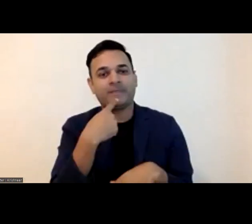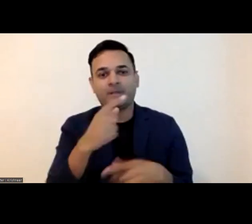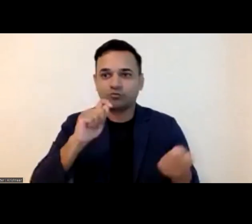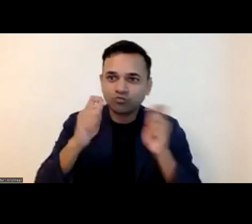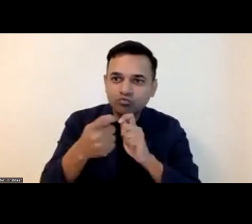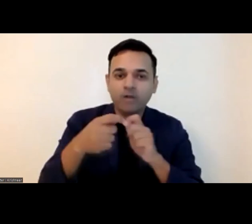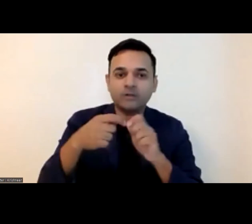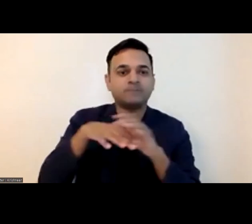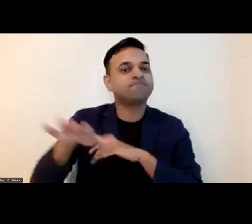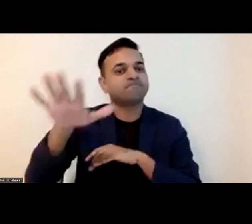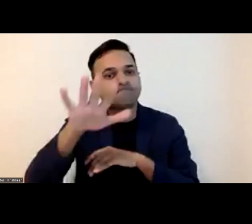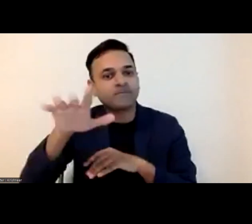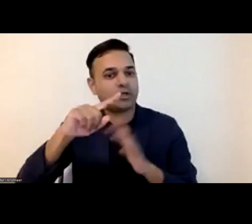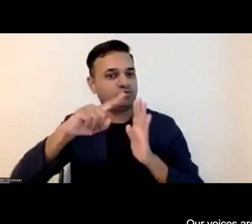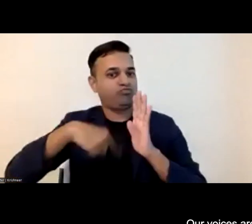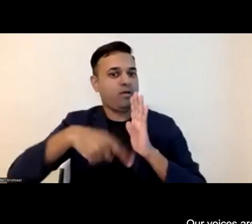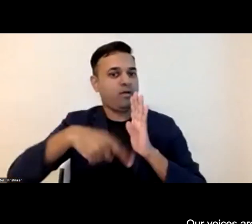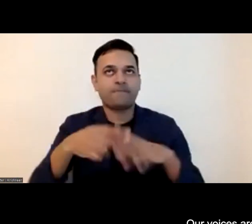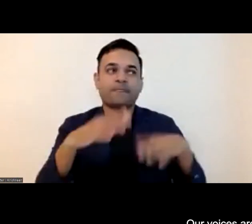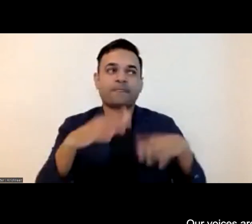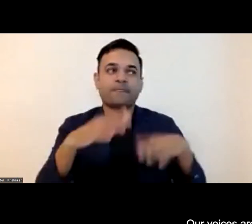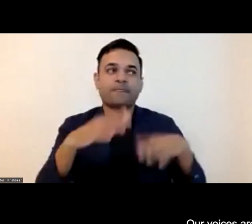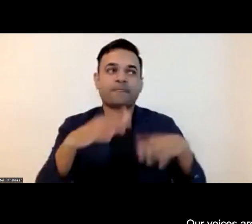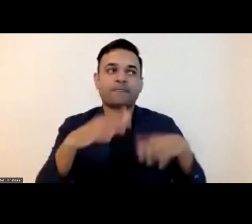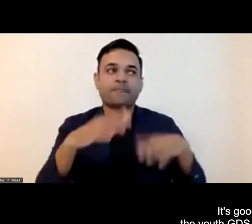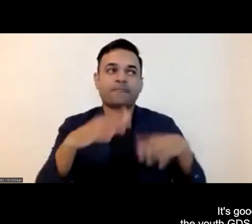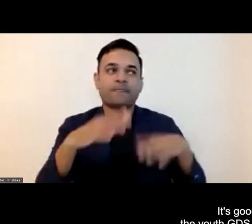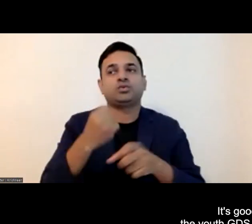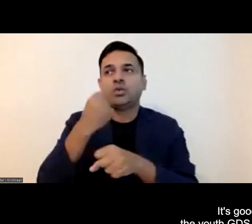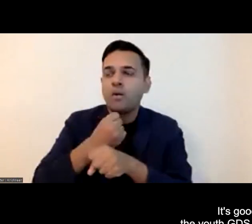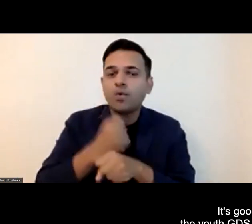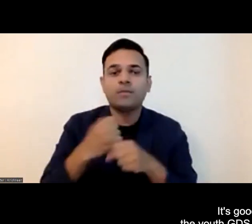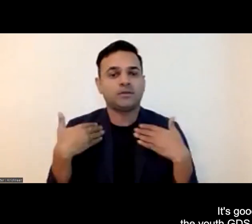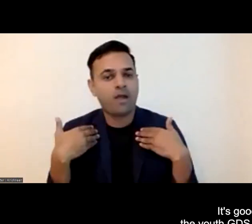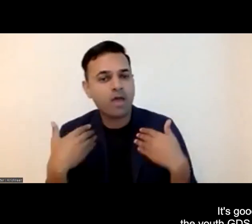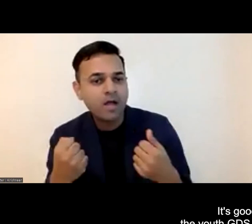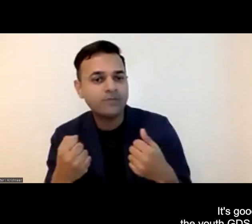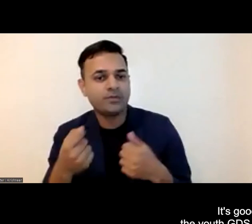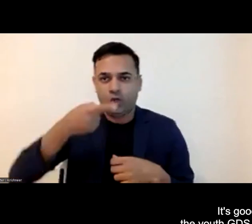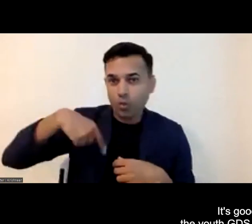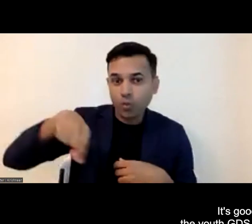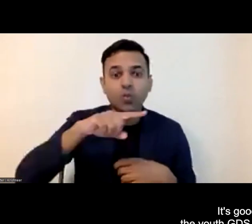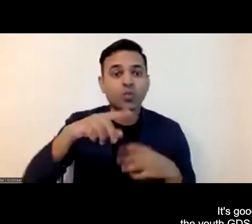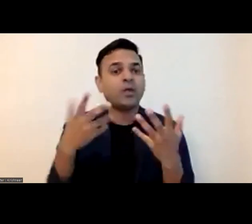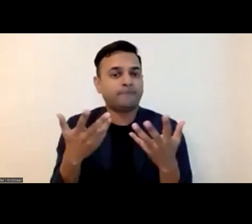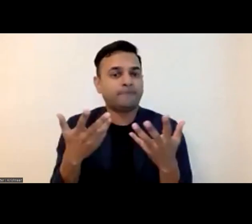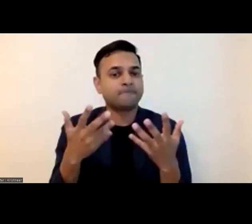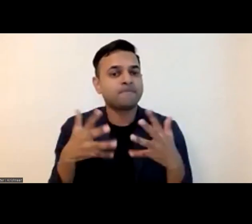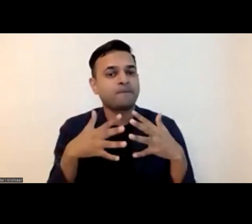challenges and so that, you know, our voices are taken forward. So it is good to have a youth GDS this